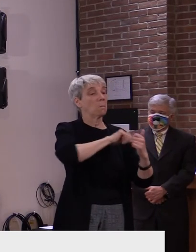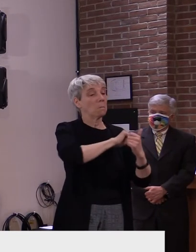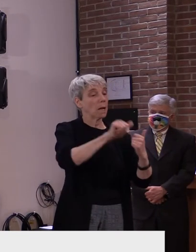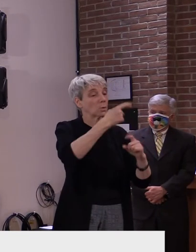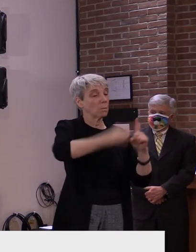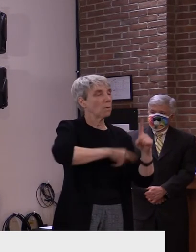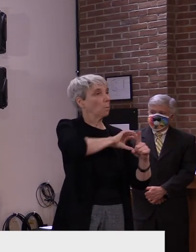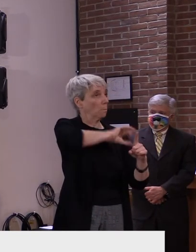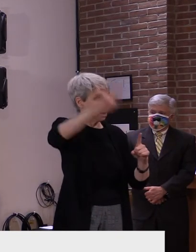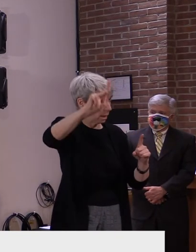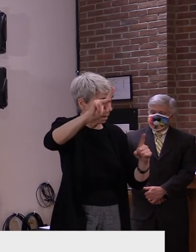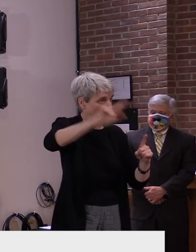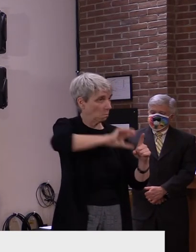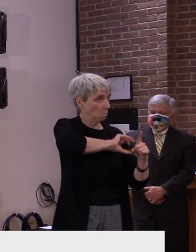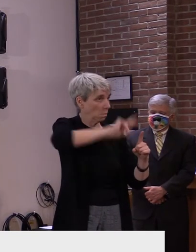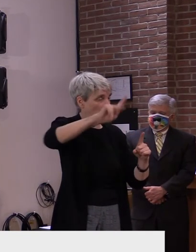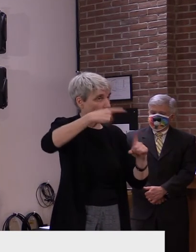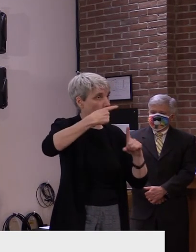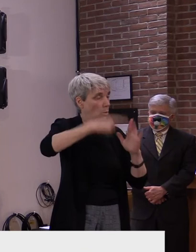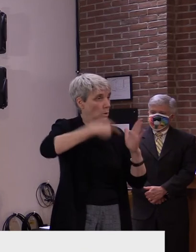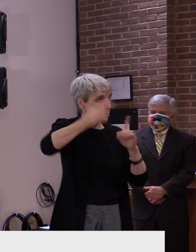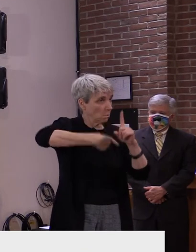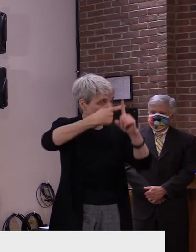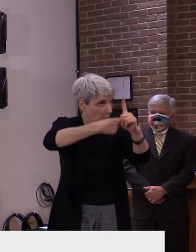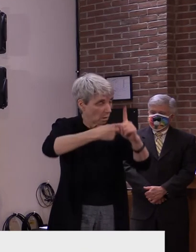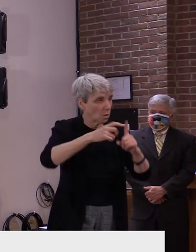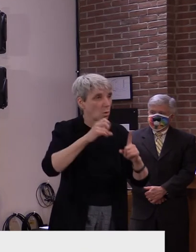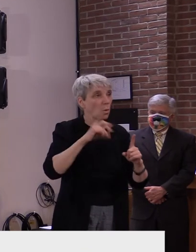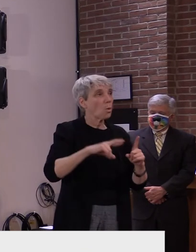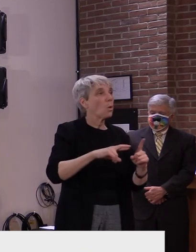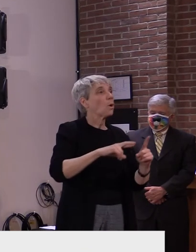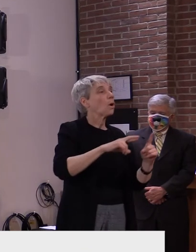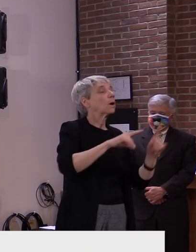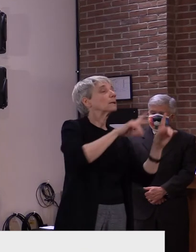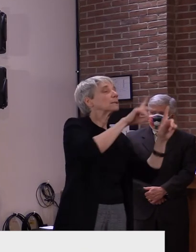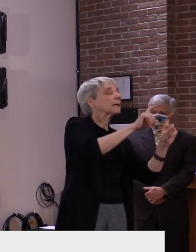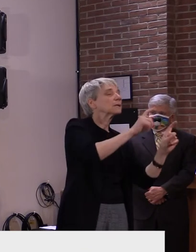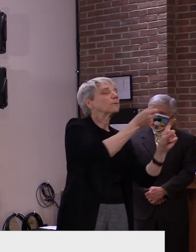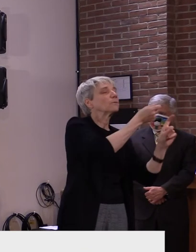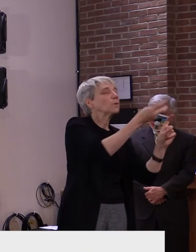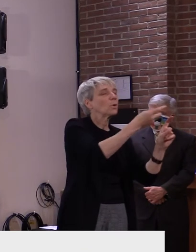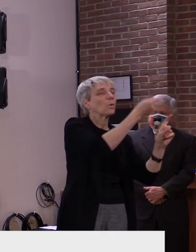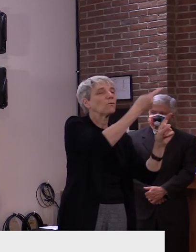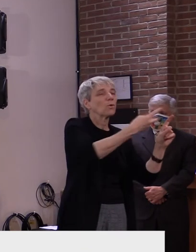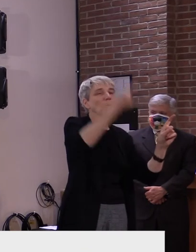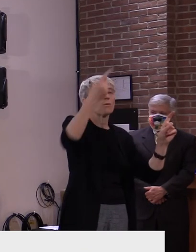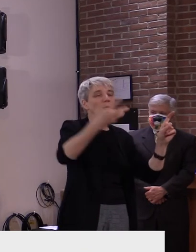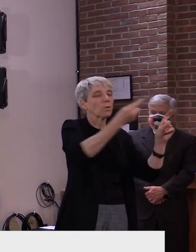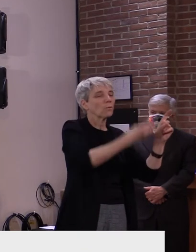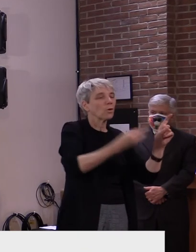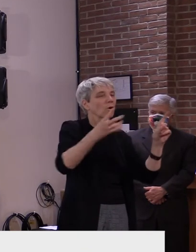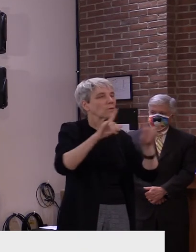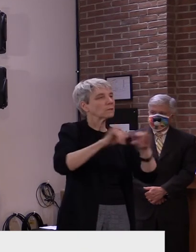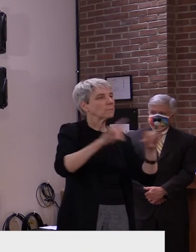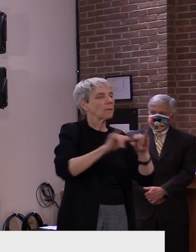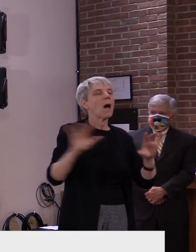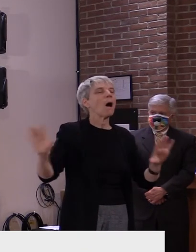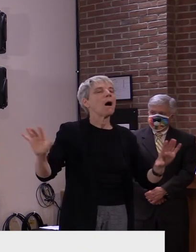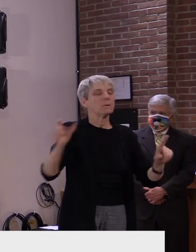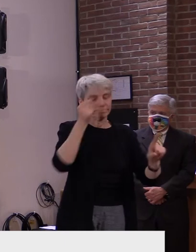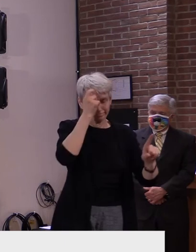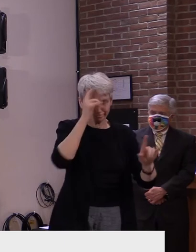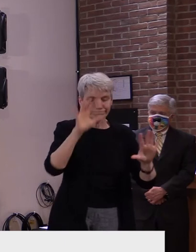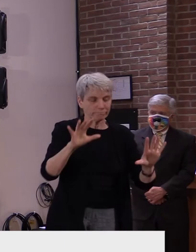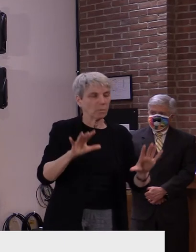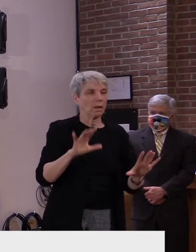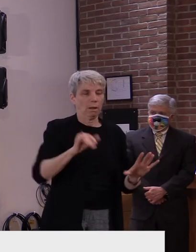region or even have a handful of schools from each section of the state each week yeah that's a level of detail that we're working on as